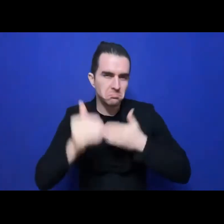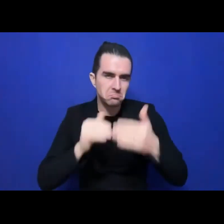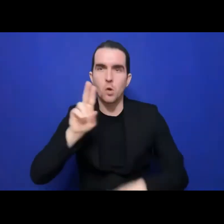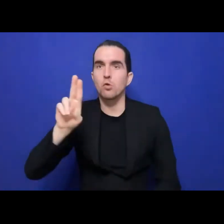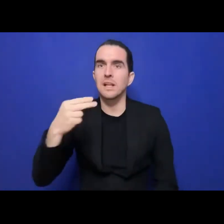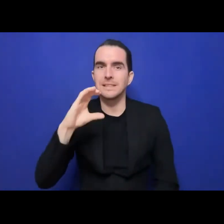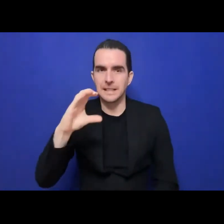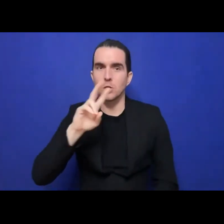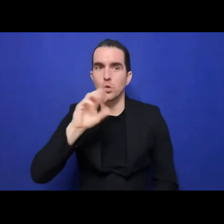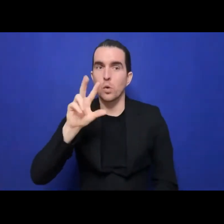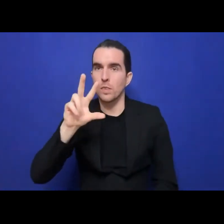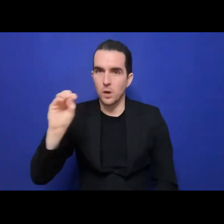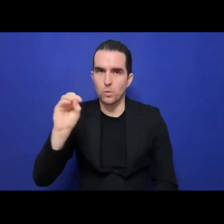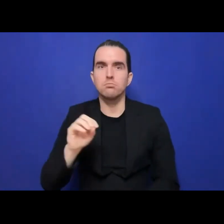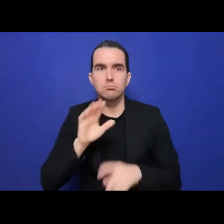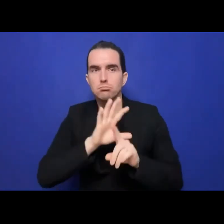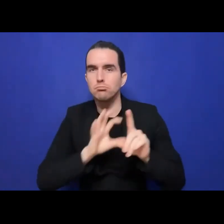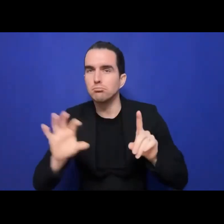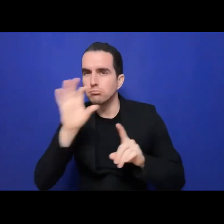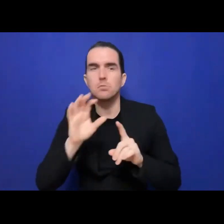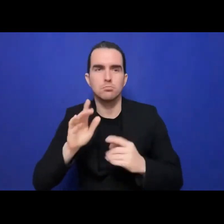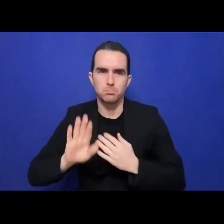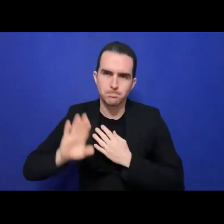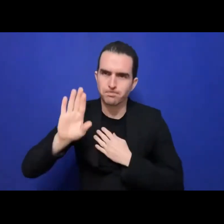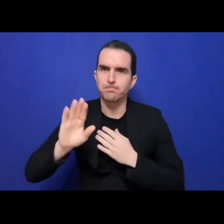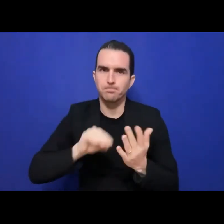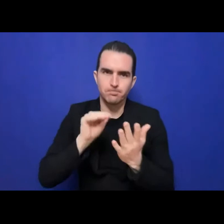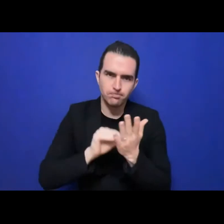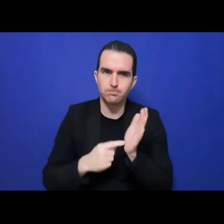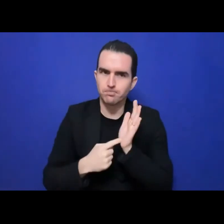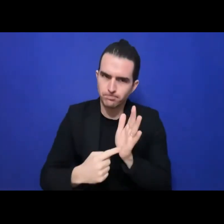Every 2 years, WHO publishes an official